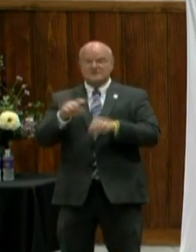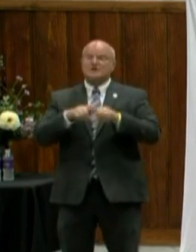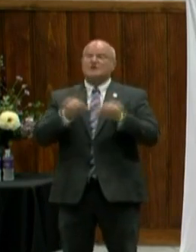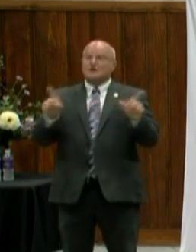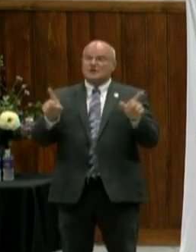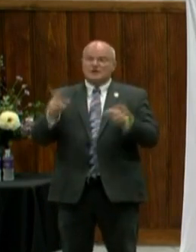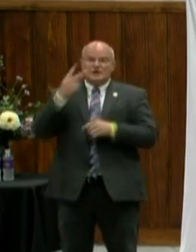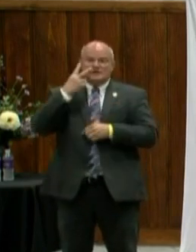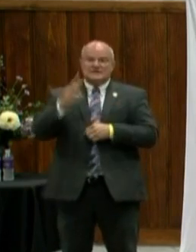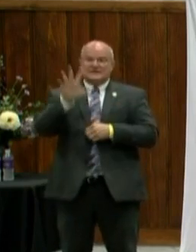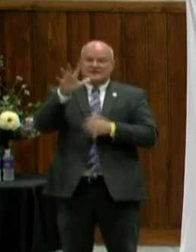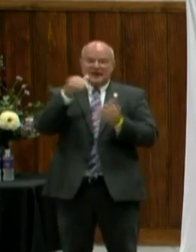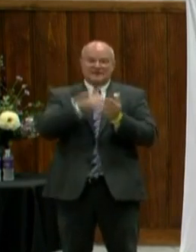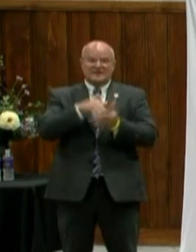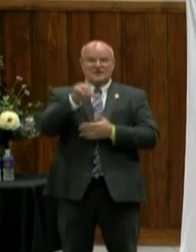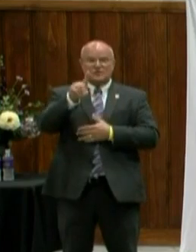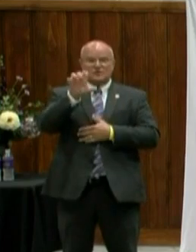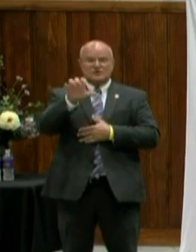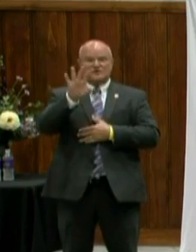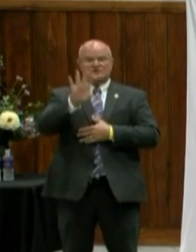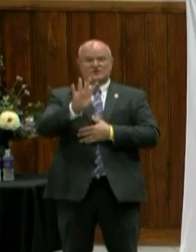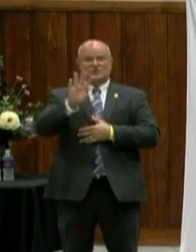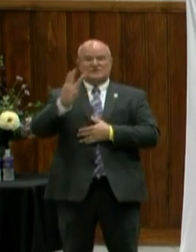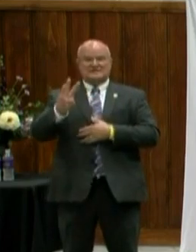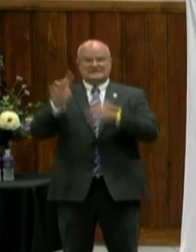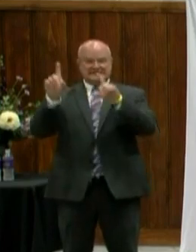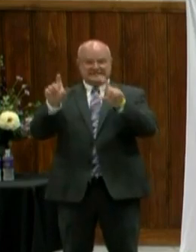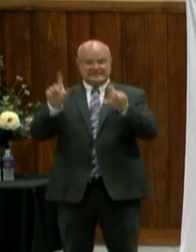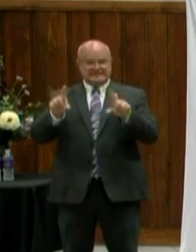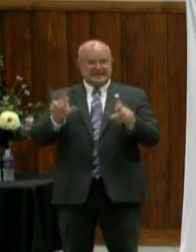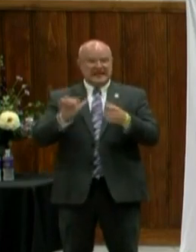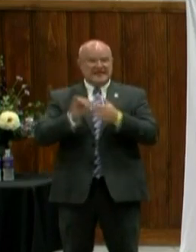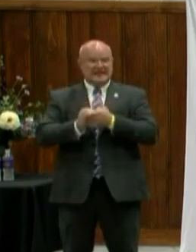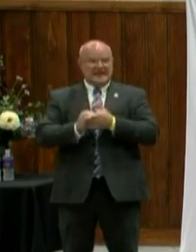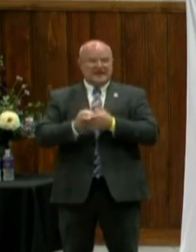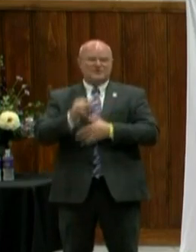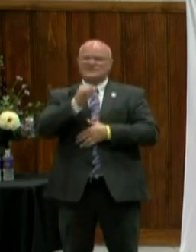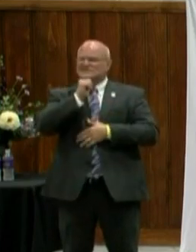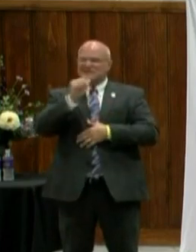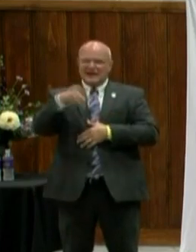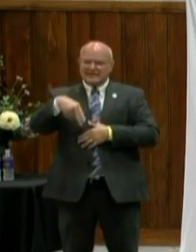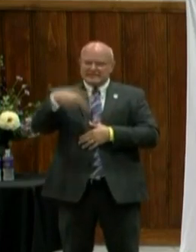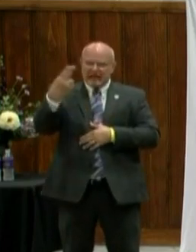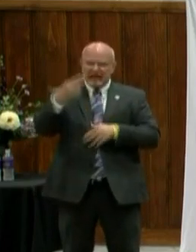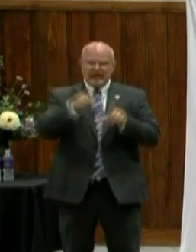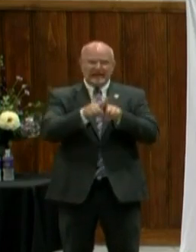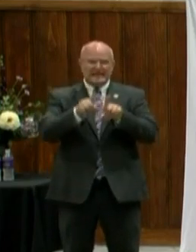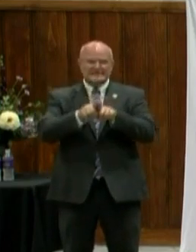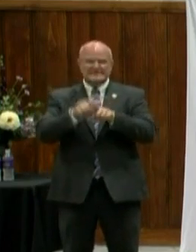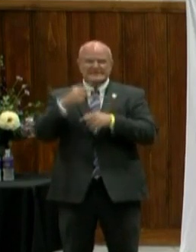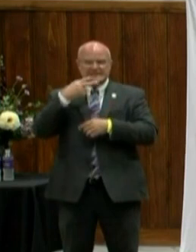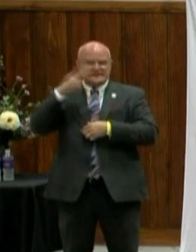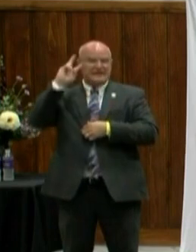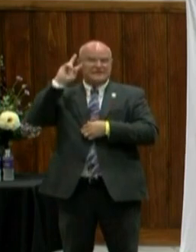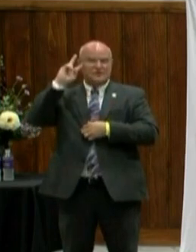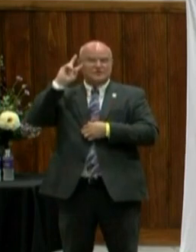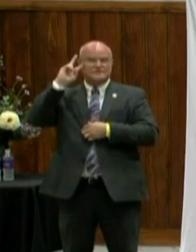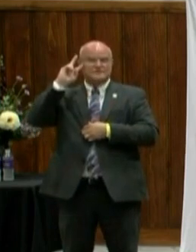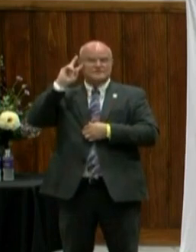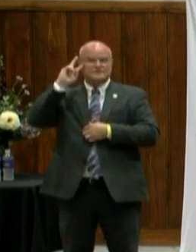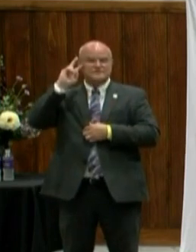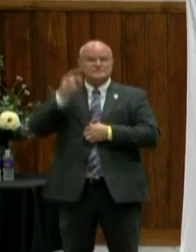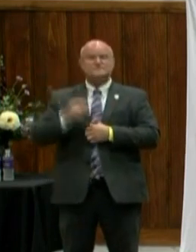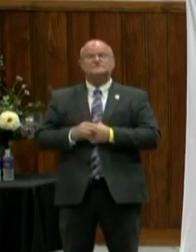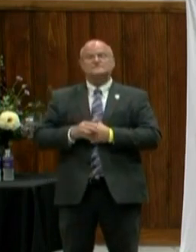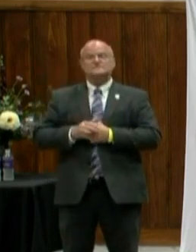see the 5,146 tests. That was not quite as high as the day before.